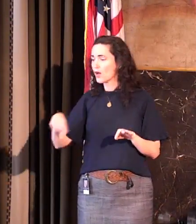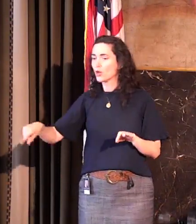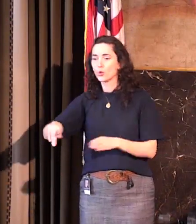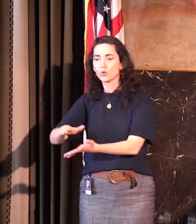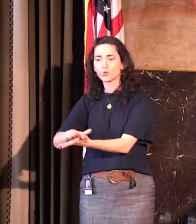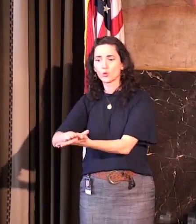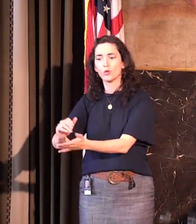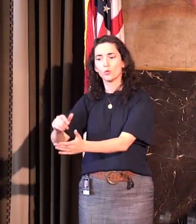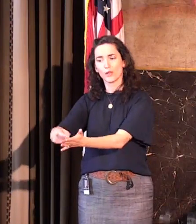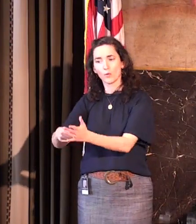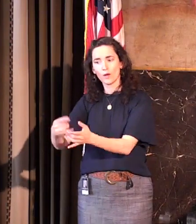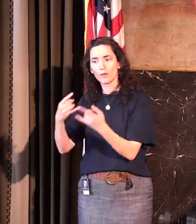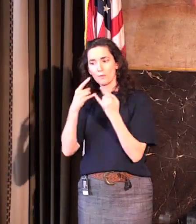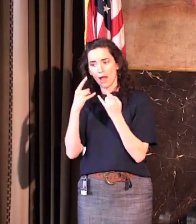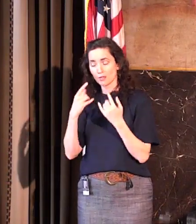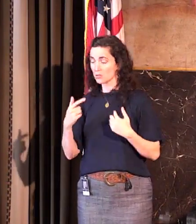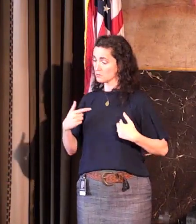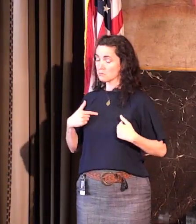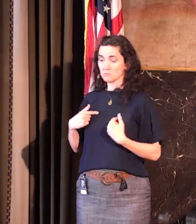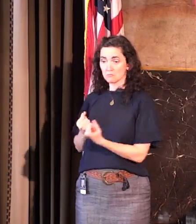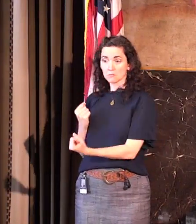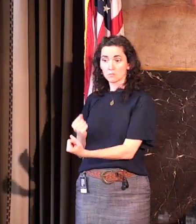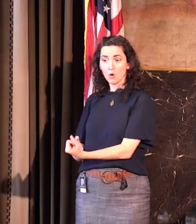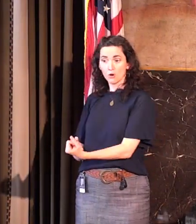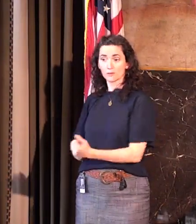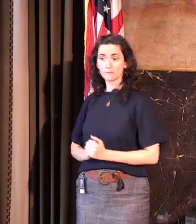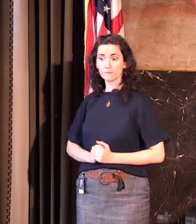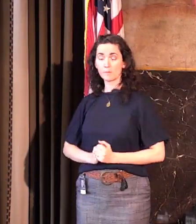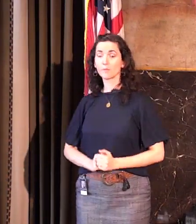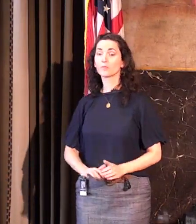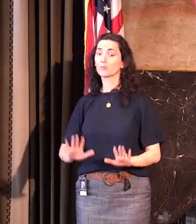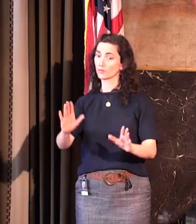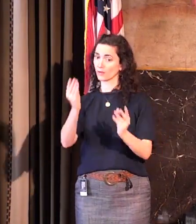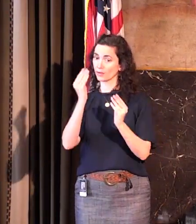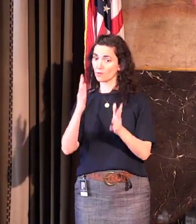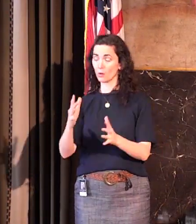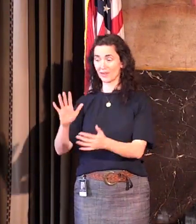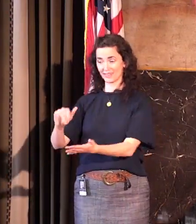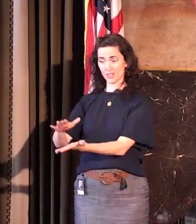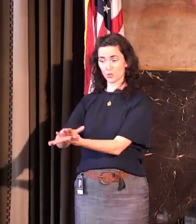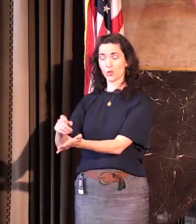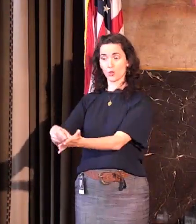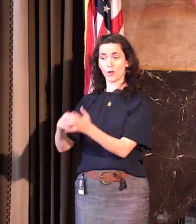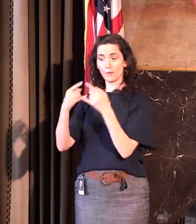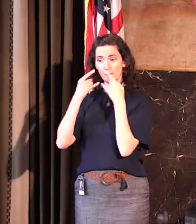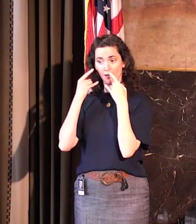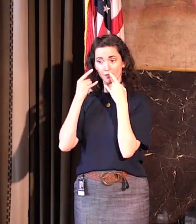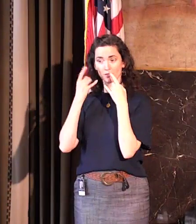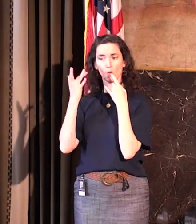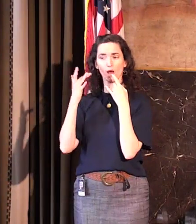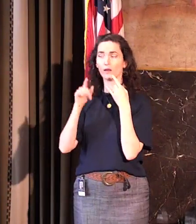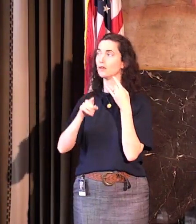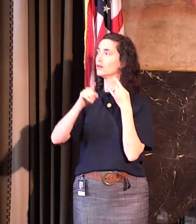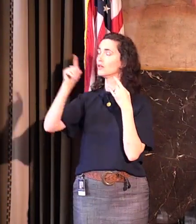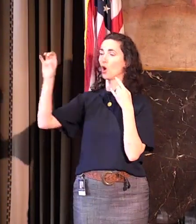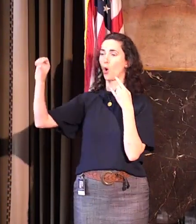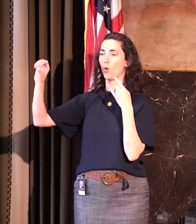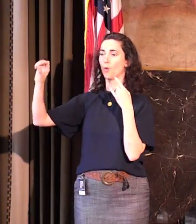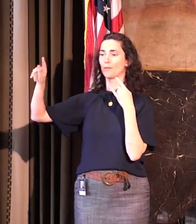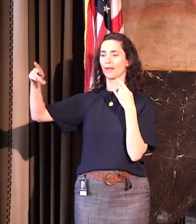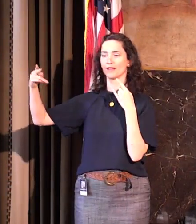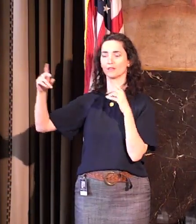place. So what I can say is that because the mask mandate at that school is consistent with the recommendations coming from OPH,